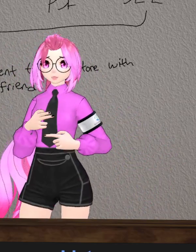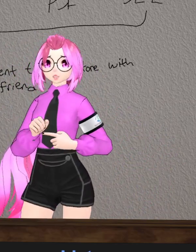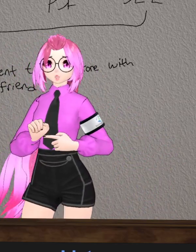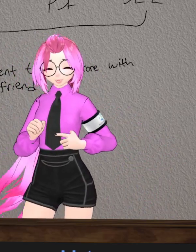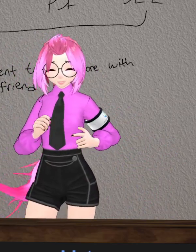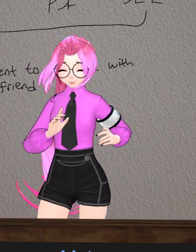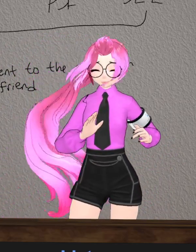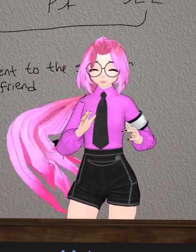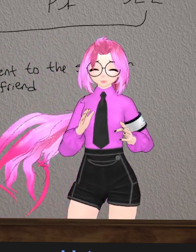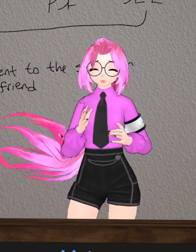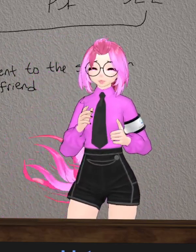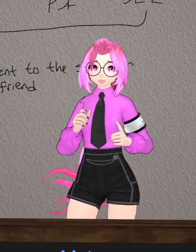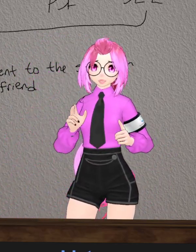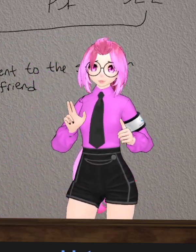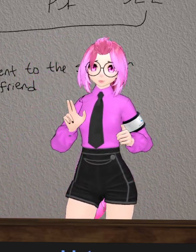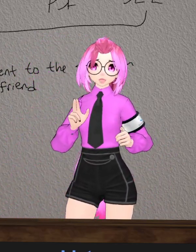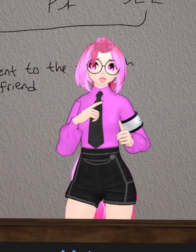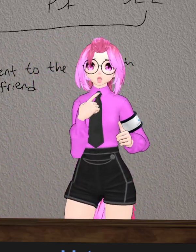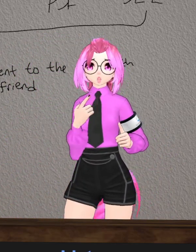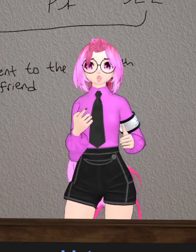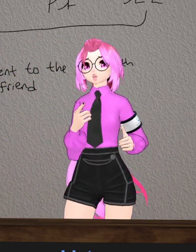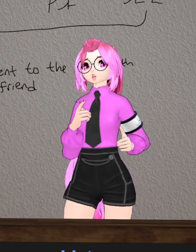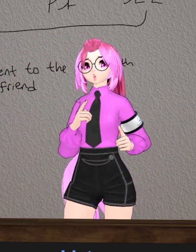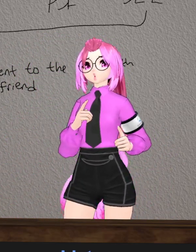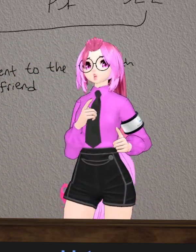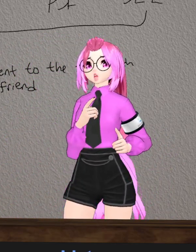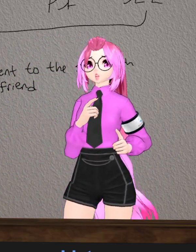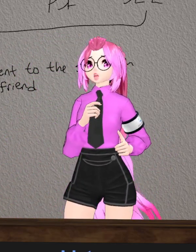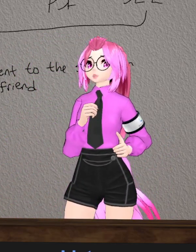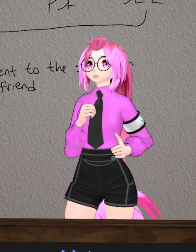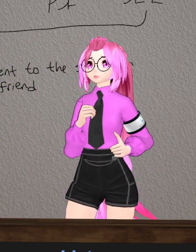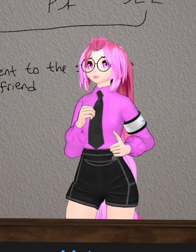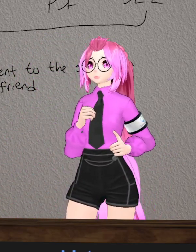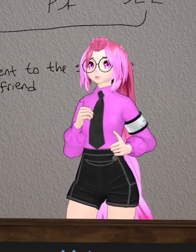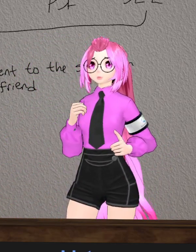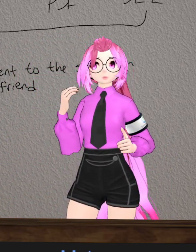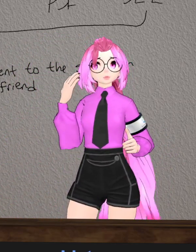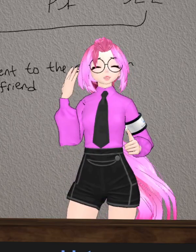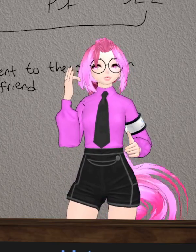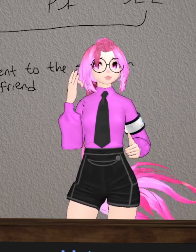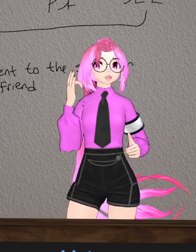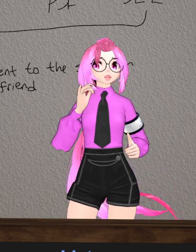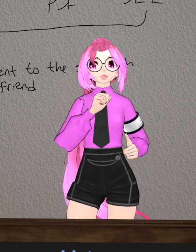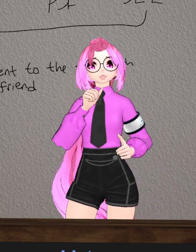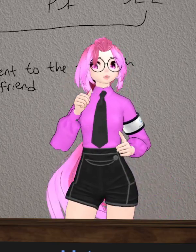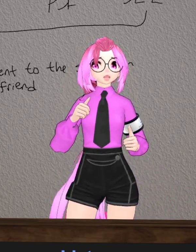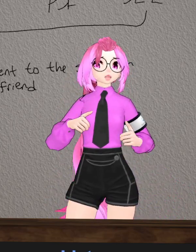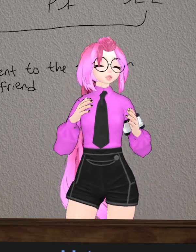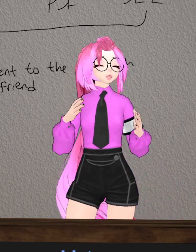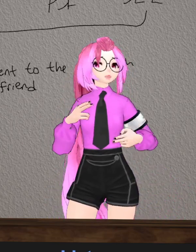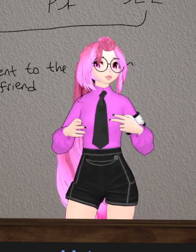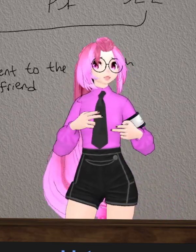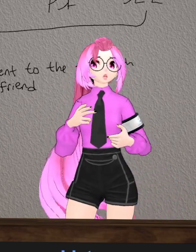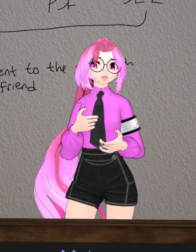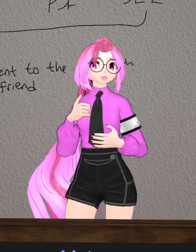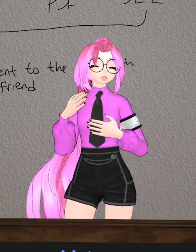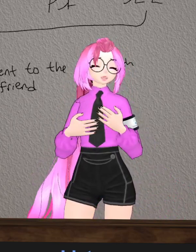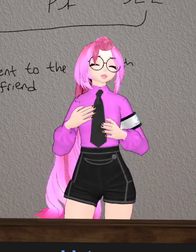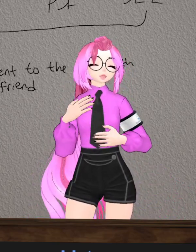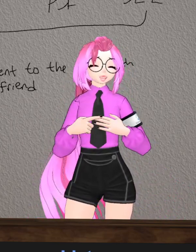am. And I will tell you, I'm, at least to my knowledge, not a lot of people in Helping